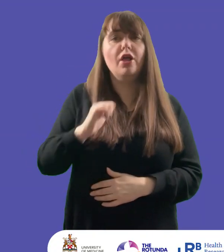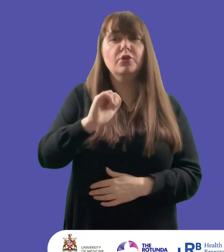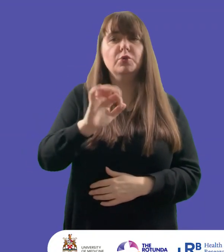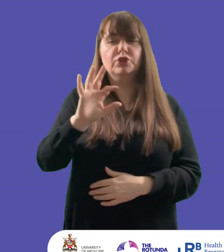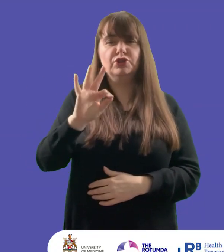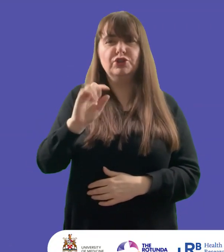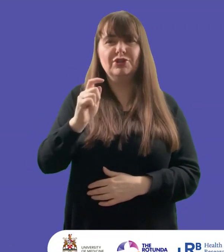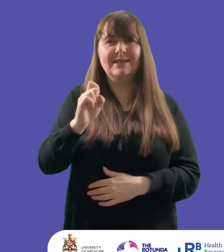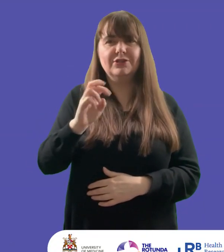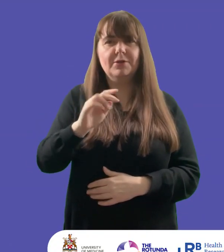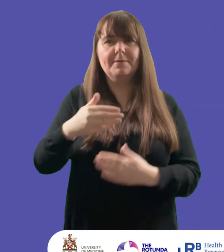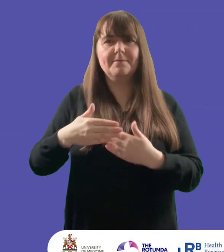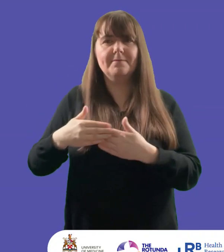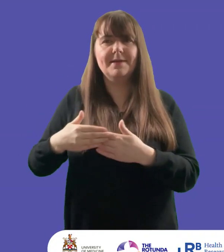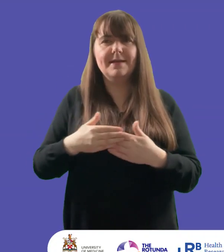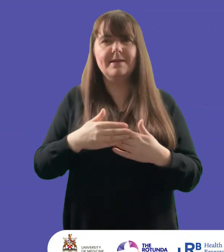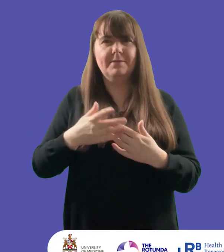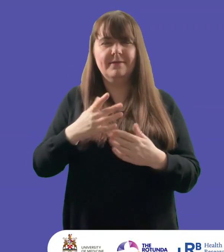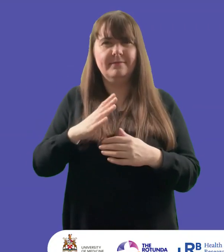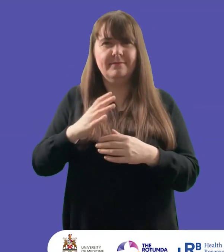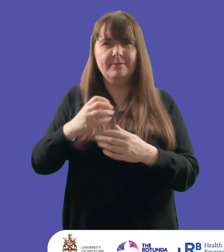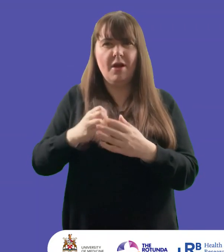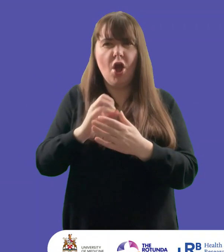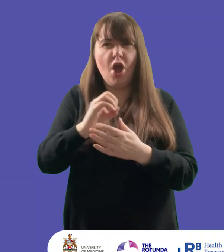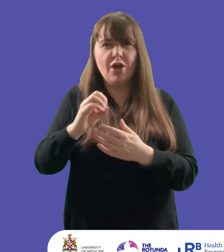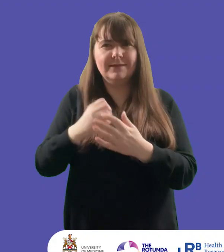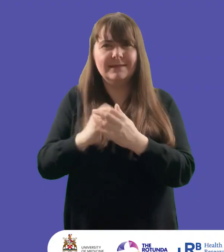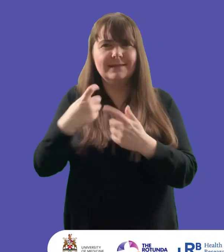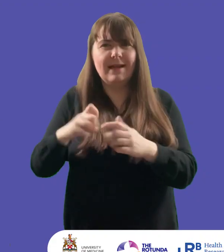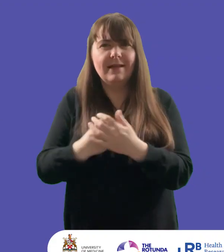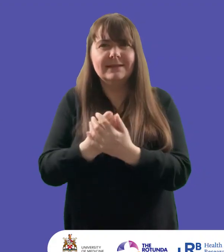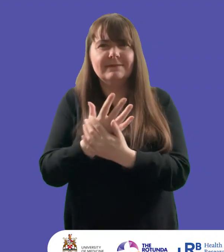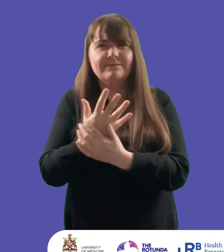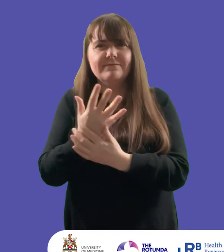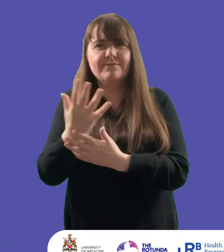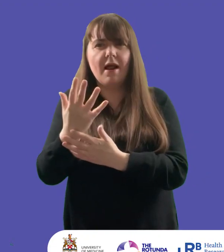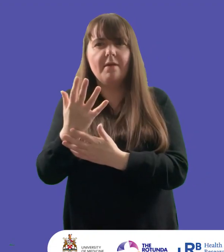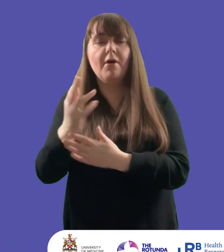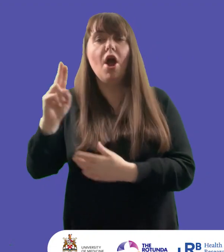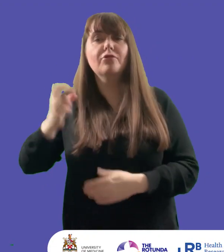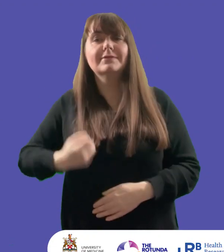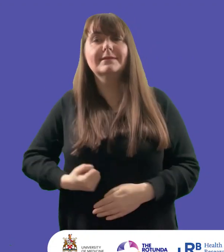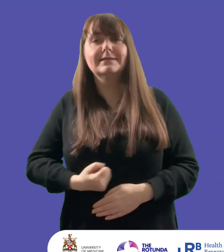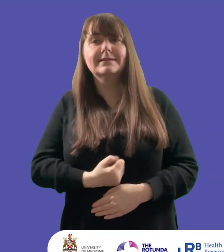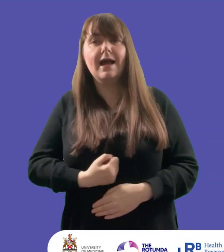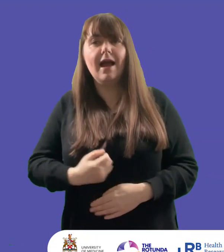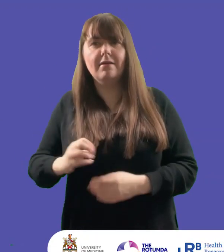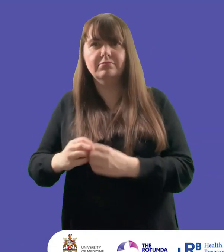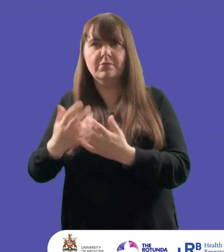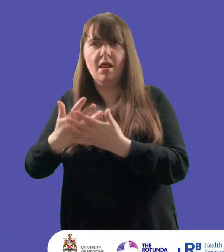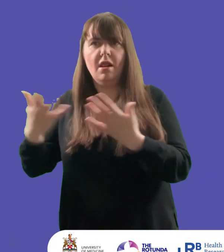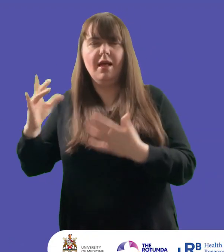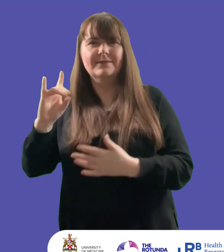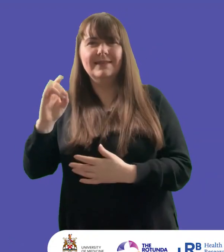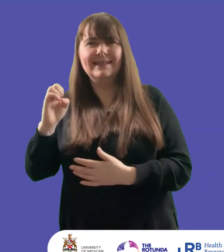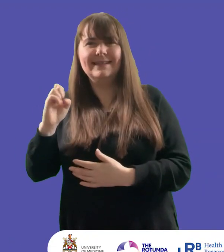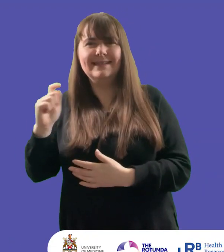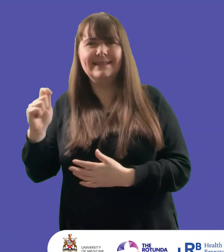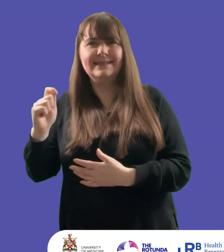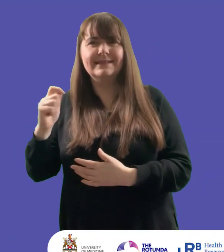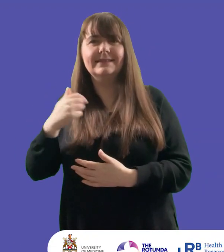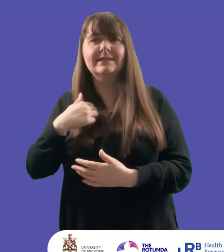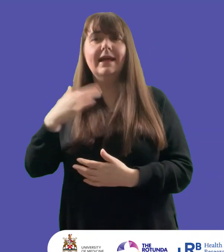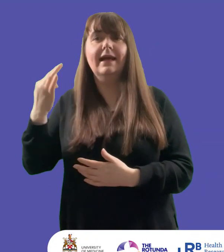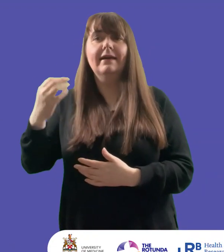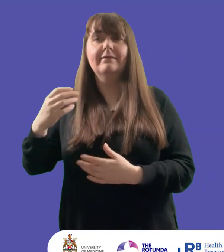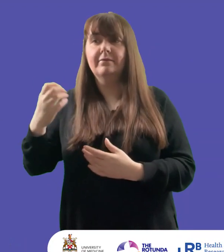earlier gestations, your baby's primitive organs are still developing, and ultrasound can produce a lot of heat. If we are to apply the